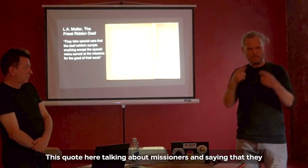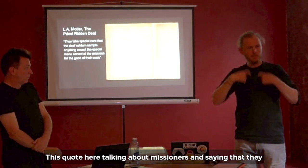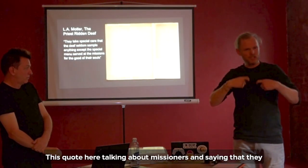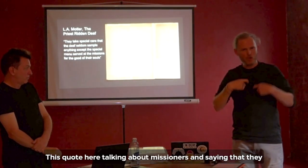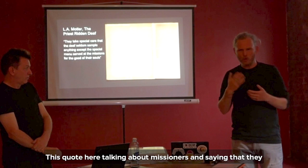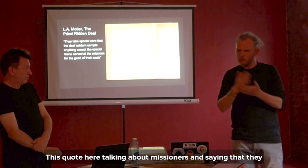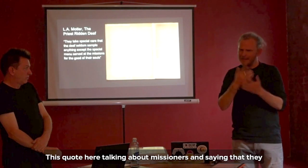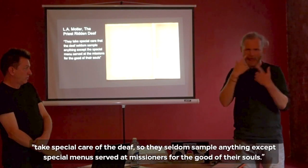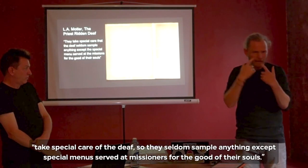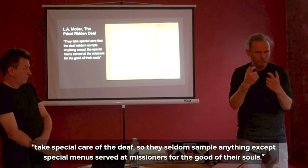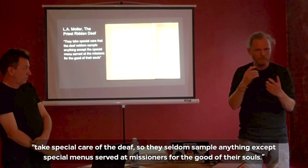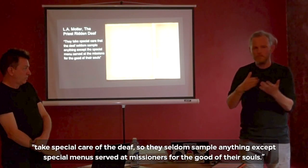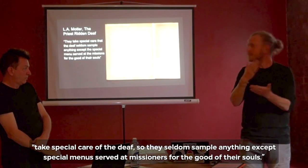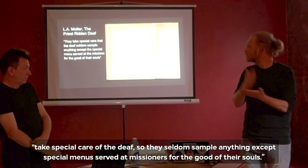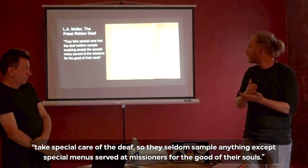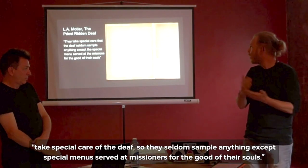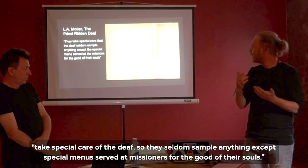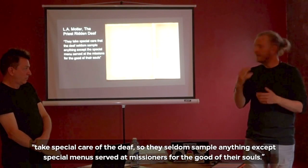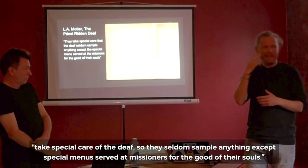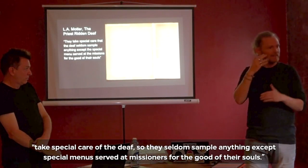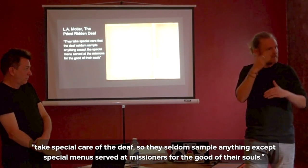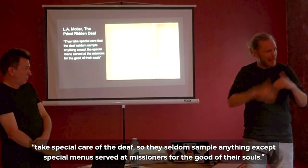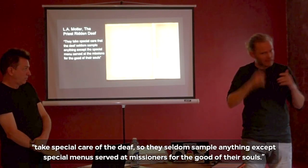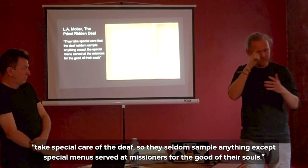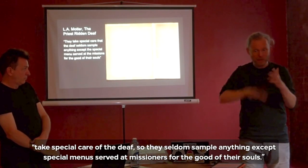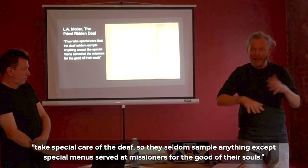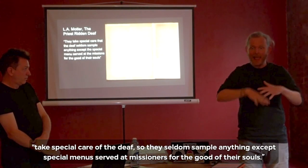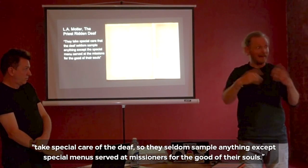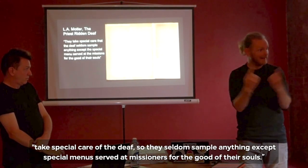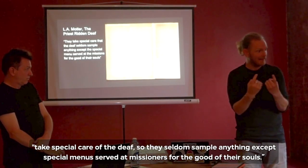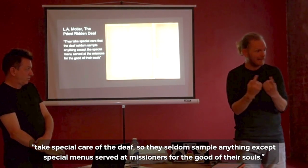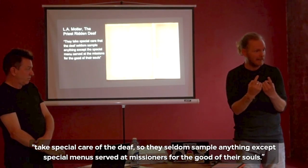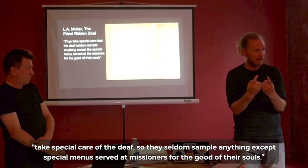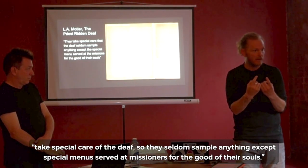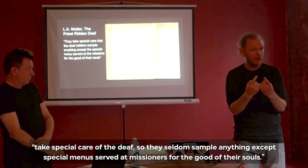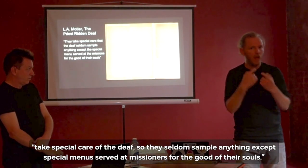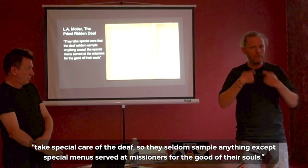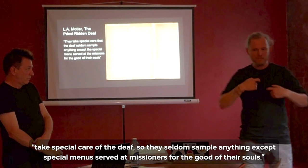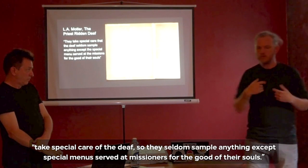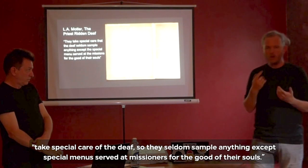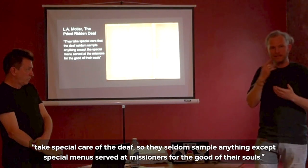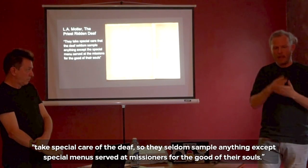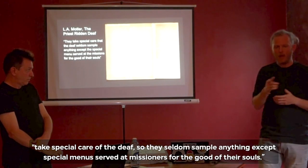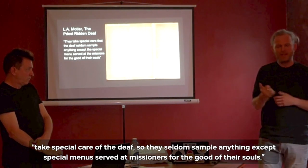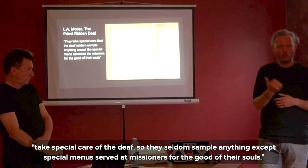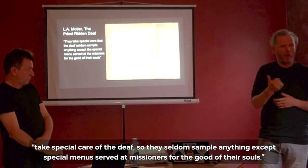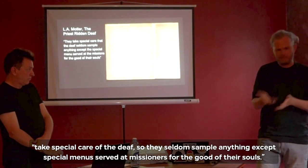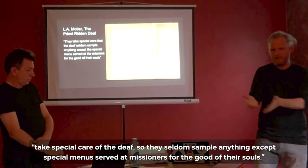talking about missioners and saying that they take special care that the deaf seldom sample anything except the